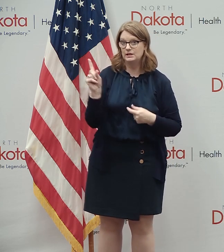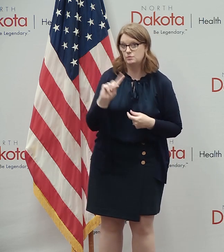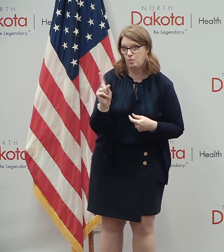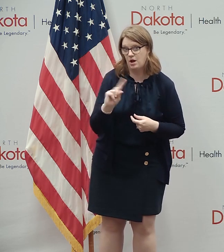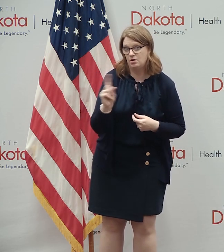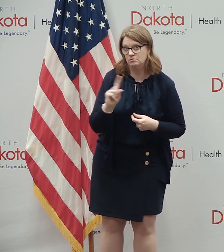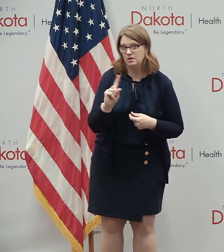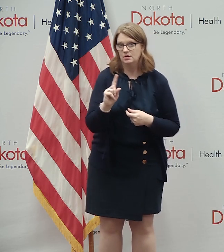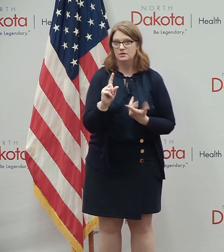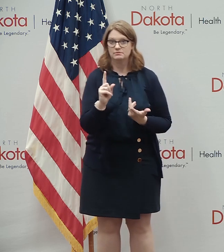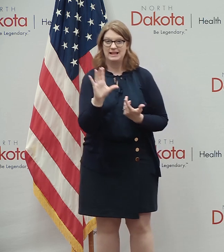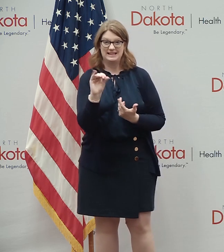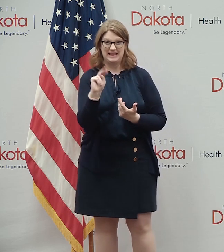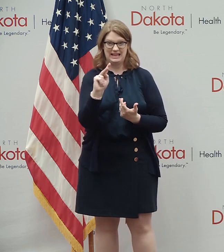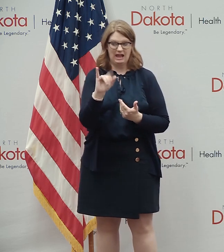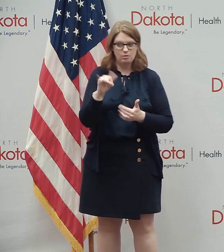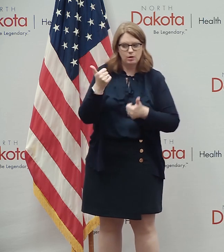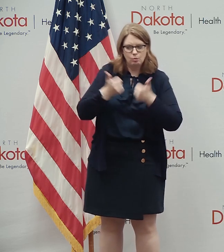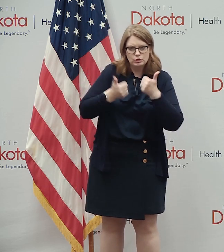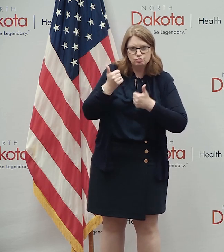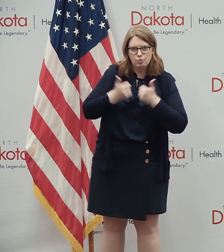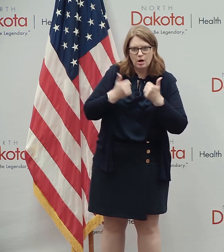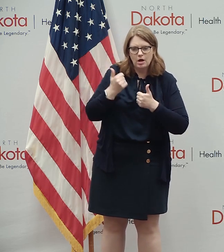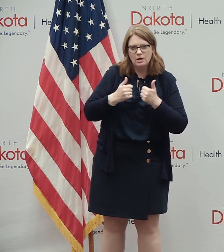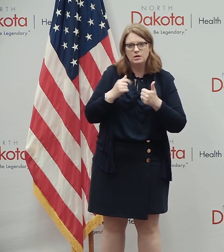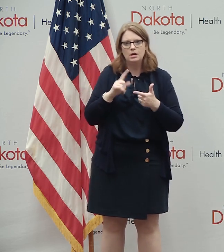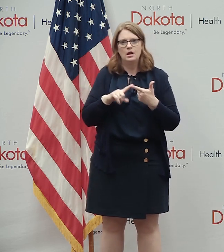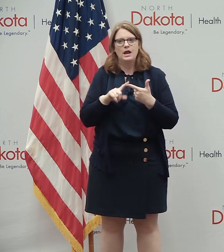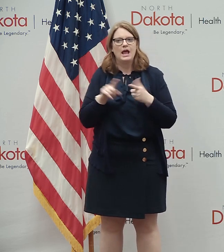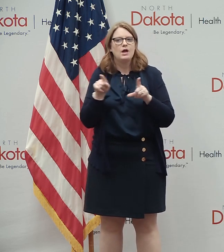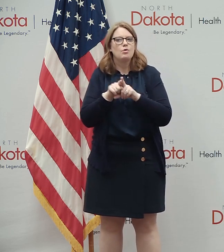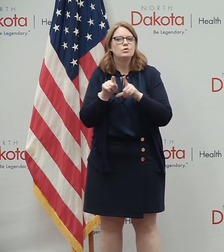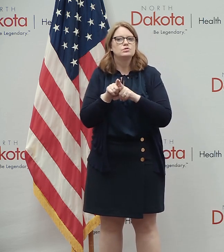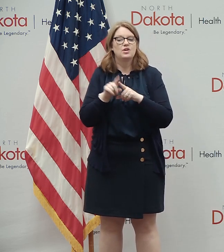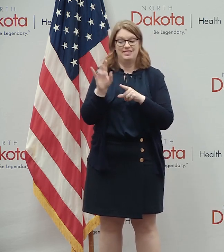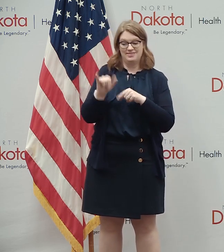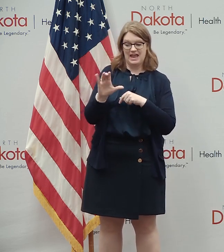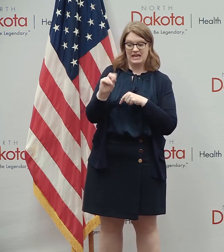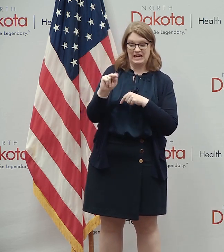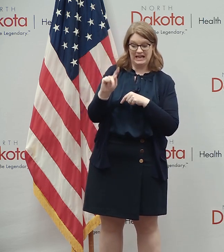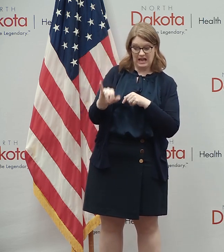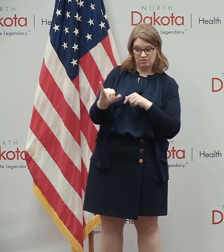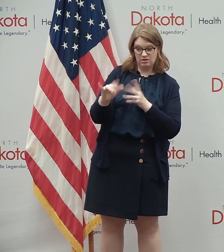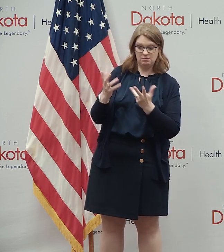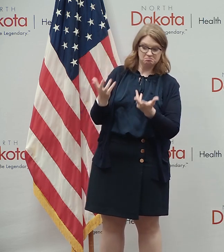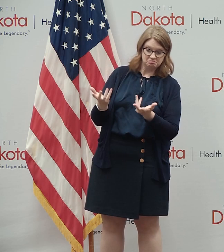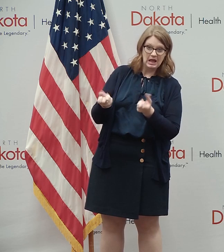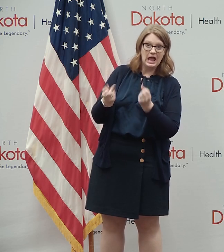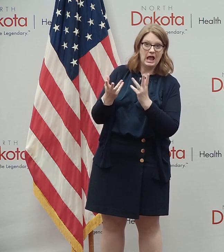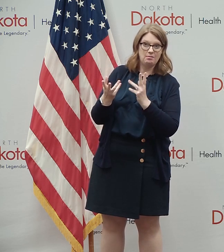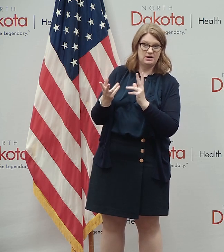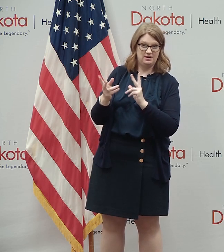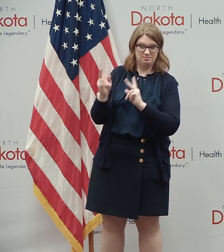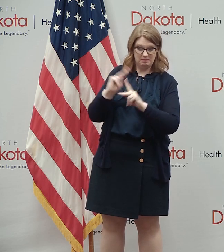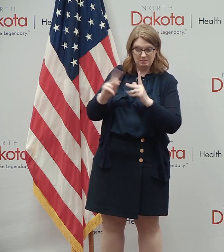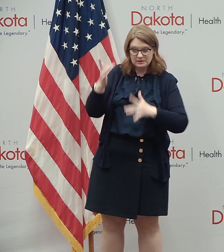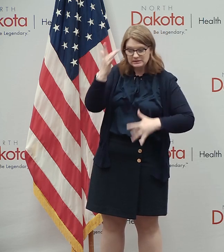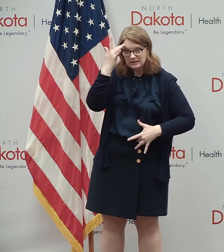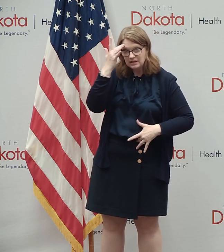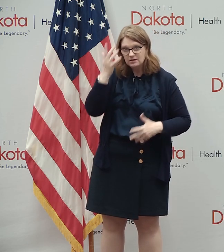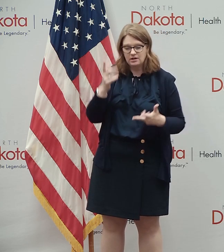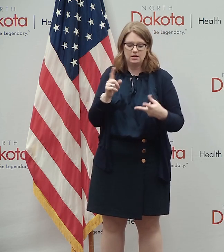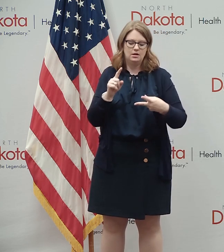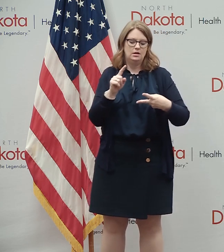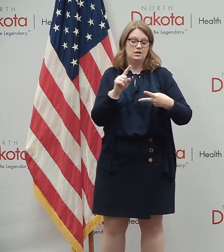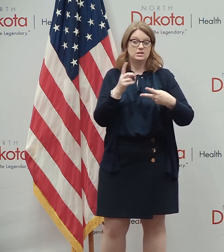well as the prevalence in the county and the prevalence of active COVID residences. So there are two gating factors.